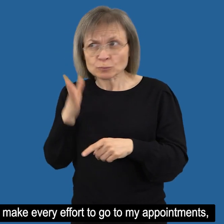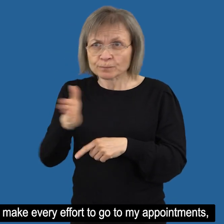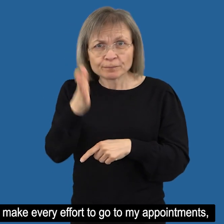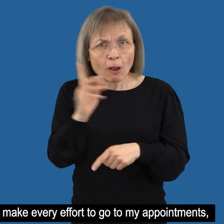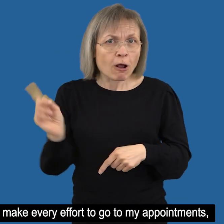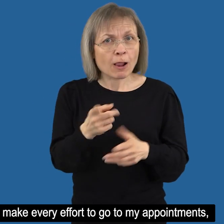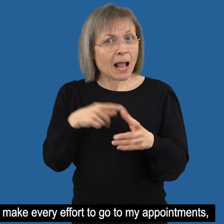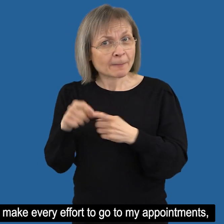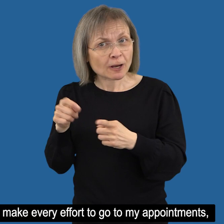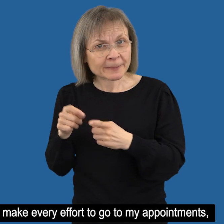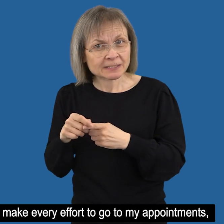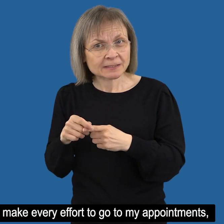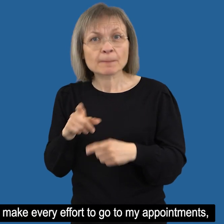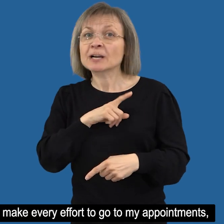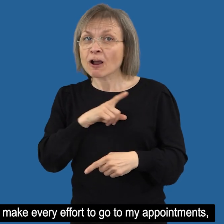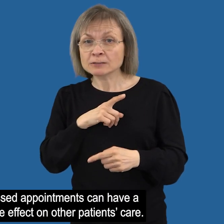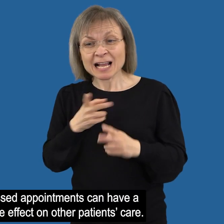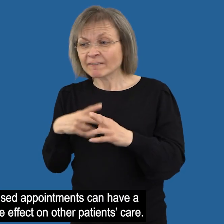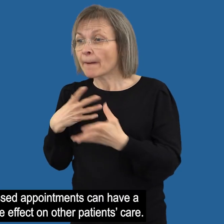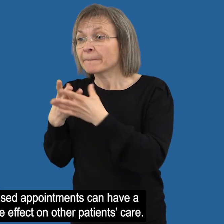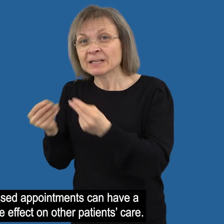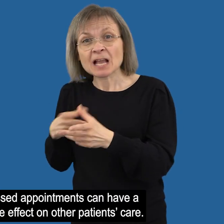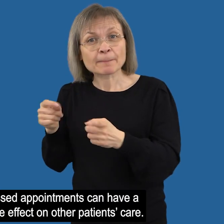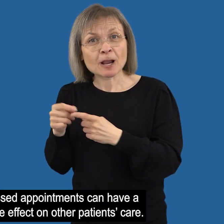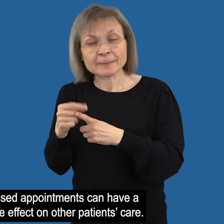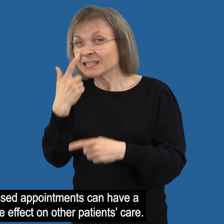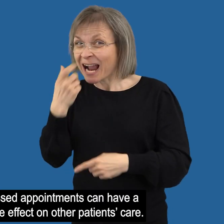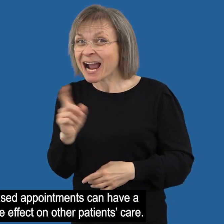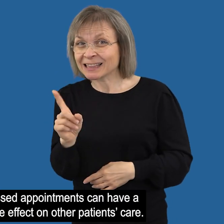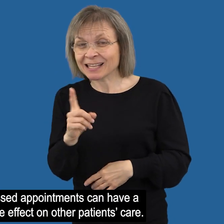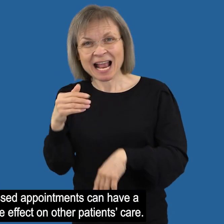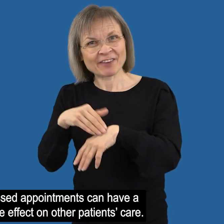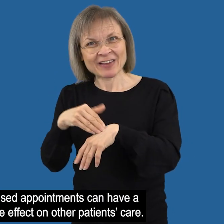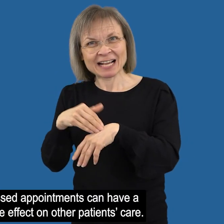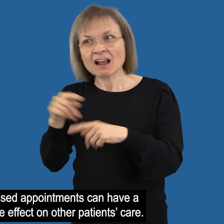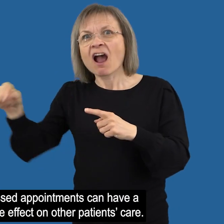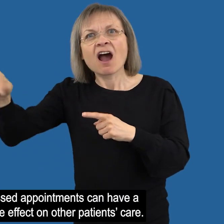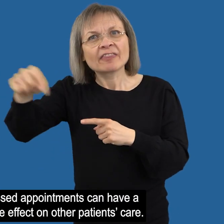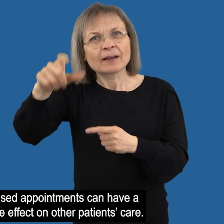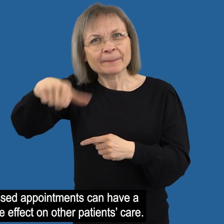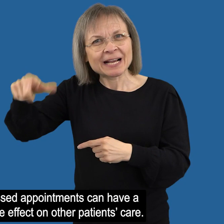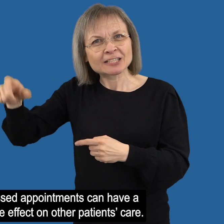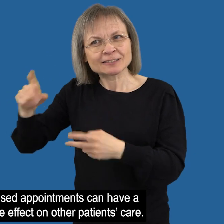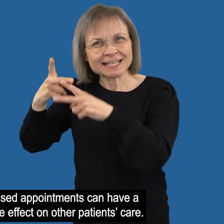that I make every effort to go to my appointments, as missed appointments can have a negative effect on other patients' care.